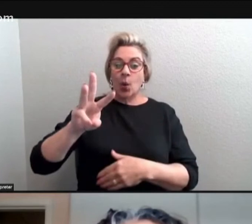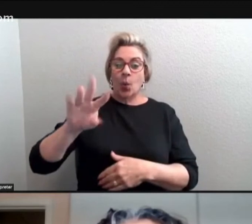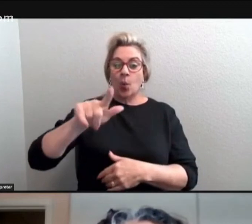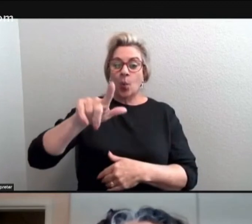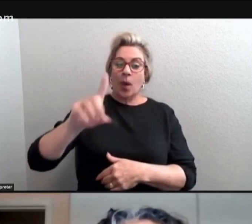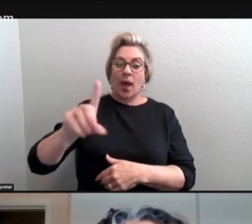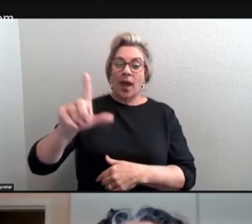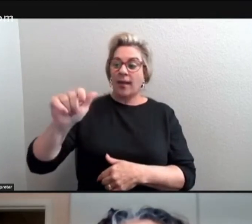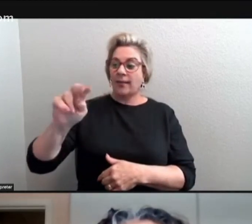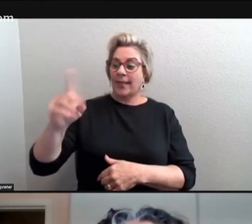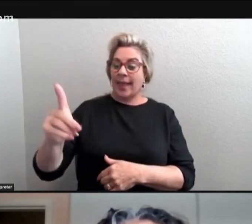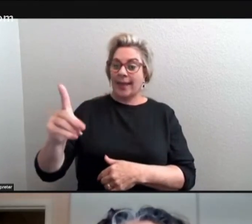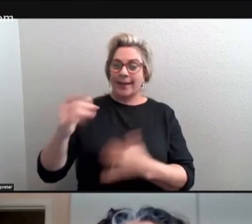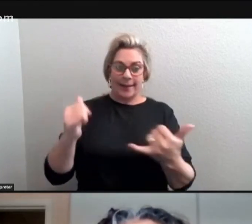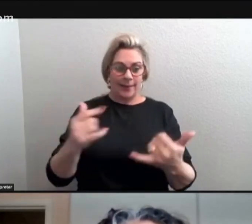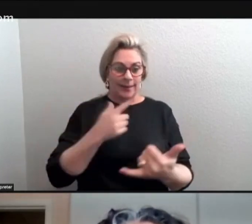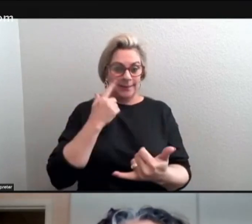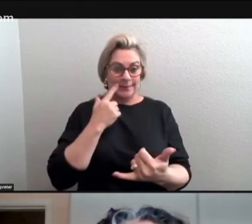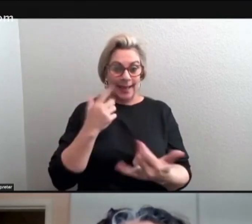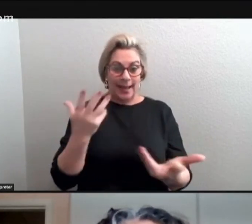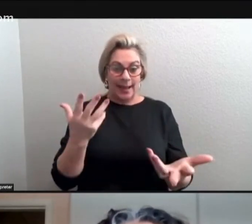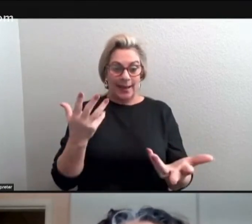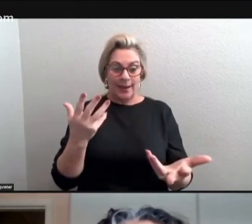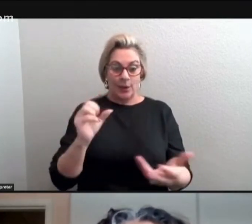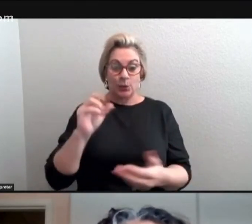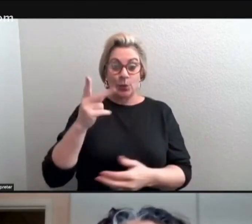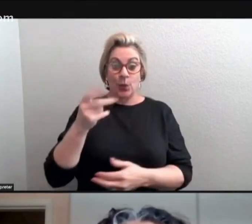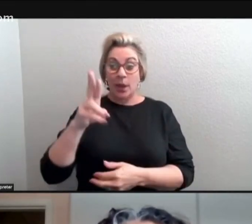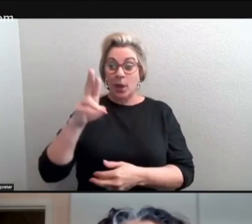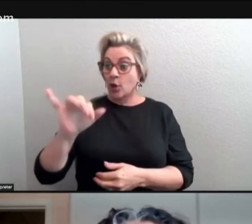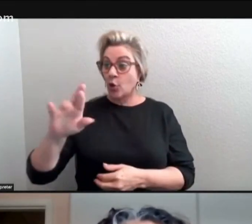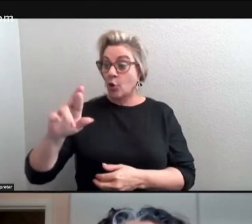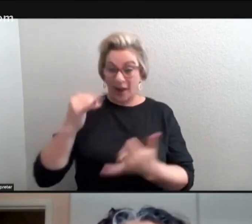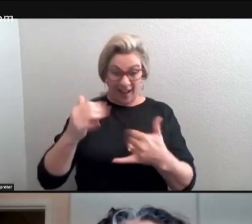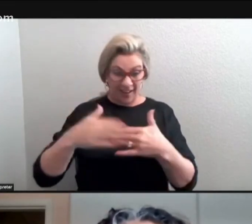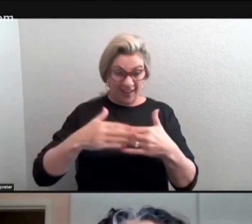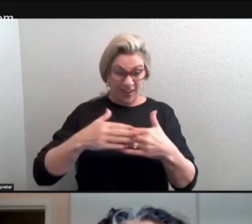say downtown Old Town Superior is near the wildland interface. It's a